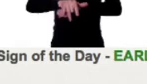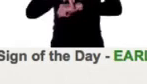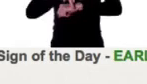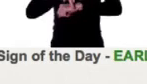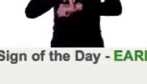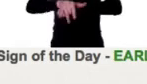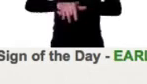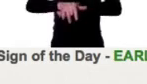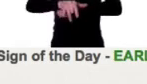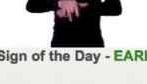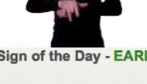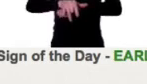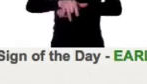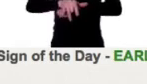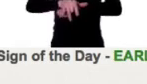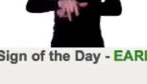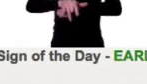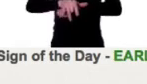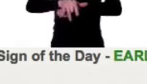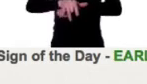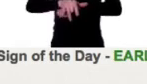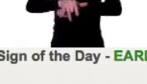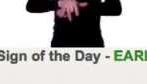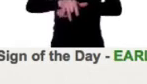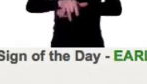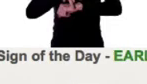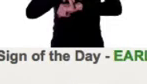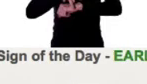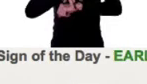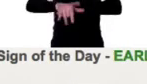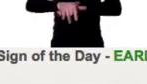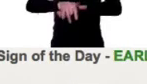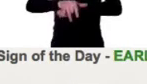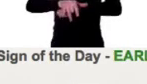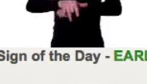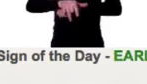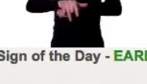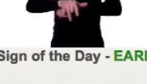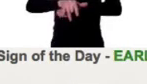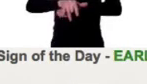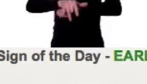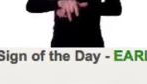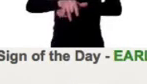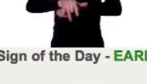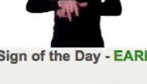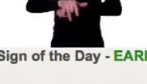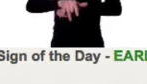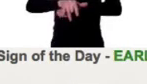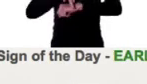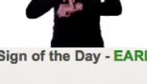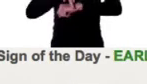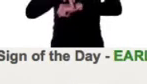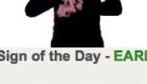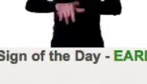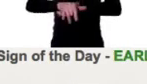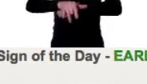as well as a coda. So she, as well as some of the people that her colleagues that she worked with and things like that, have helped to create